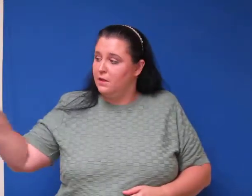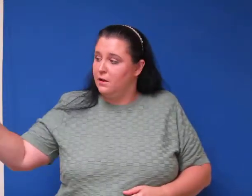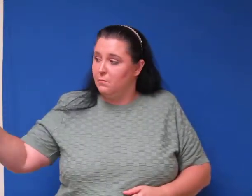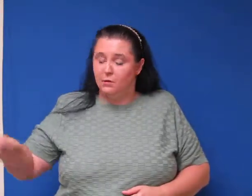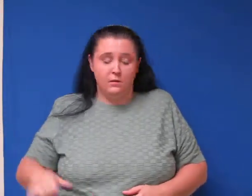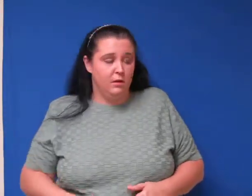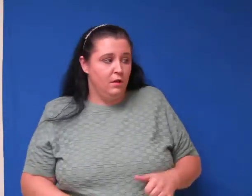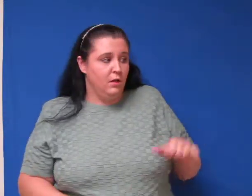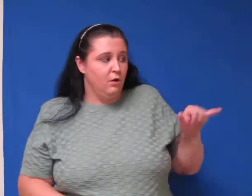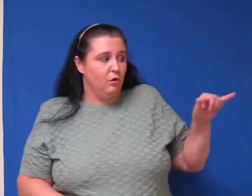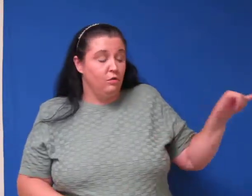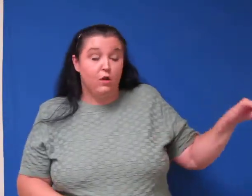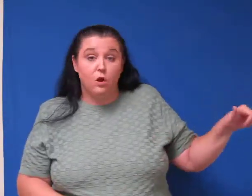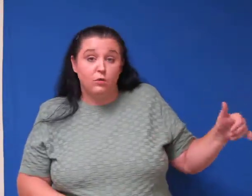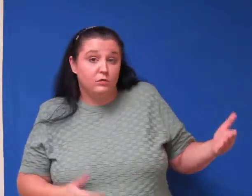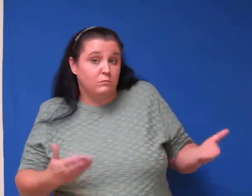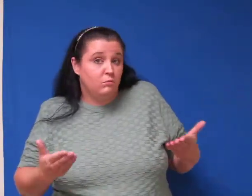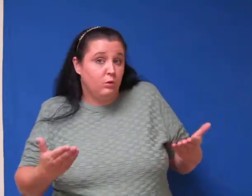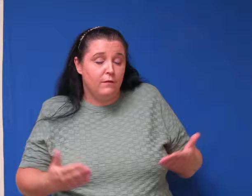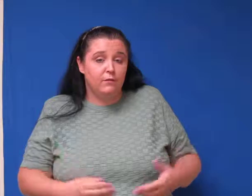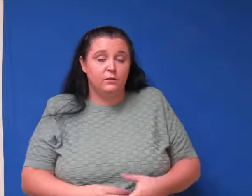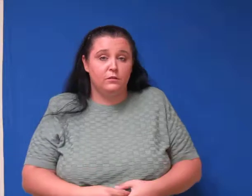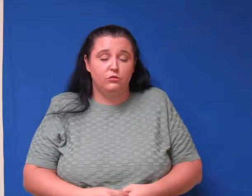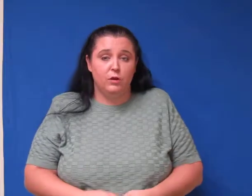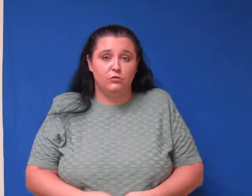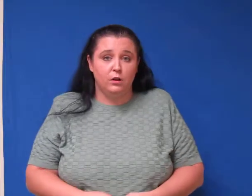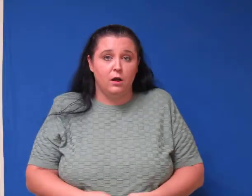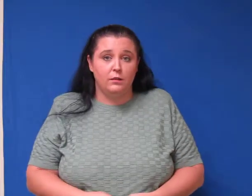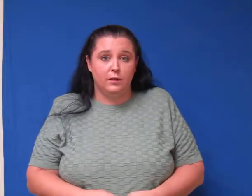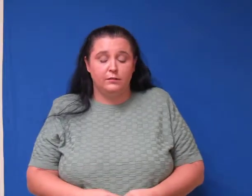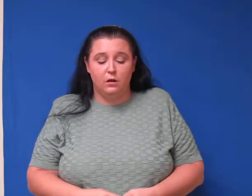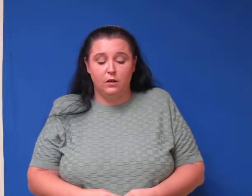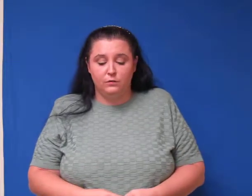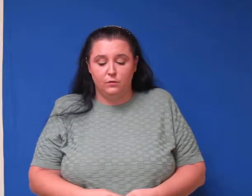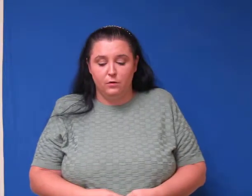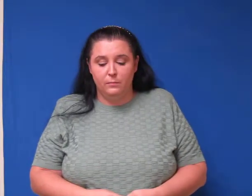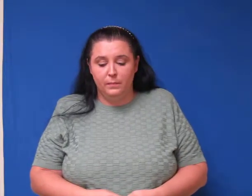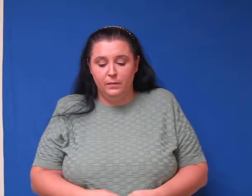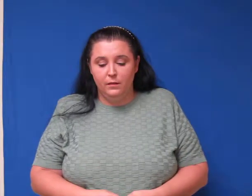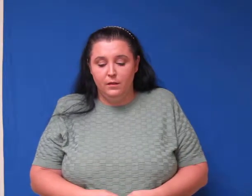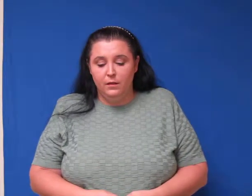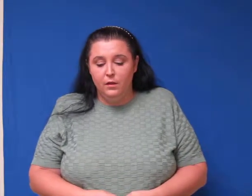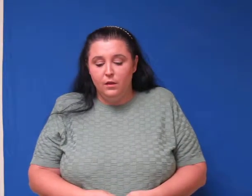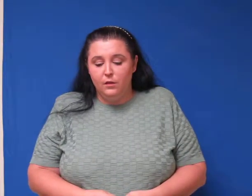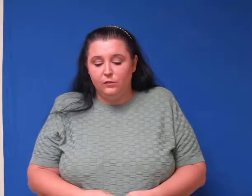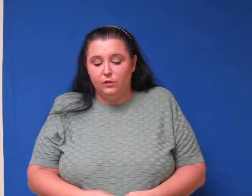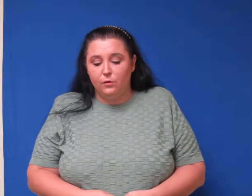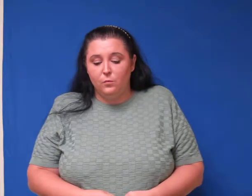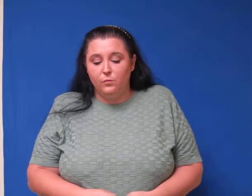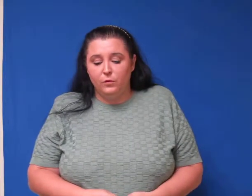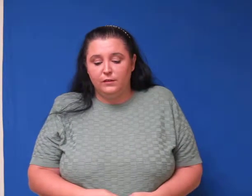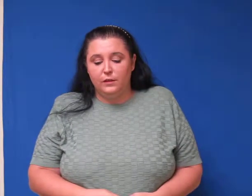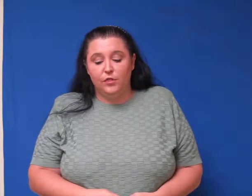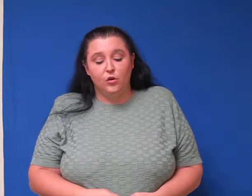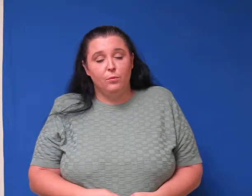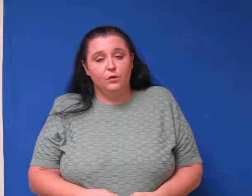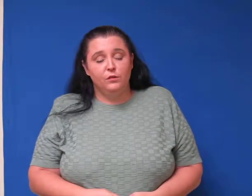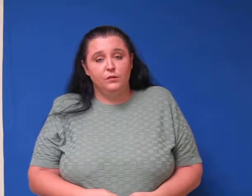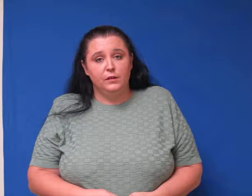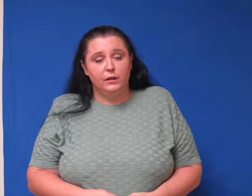them, or those. Whatever the situation and context calls for. So we said third person